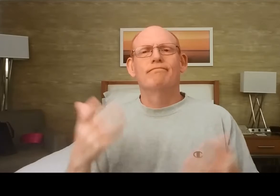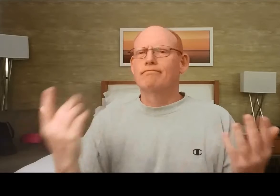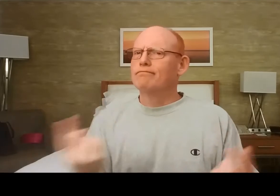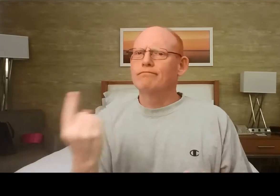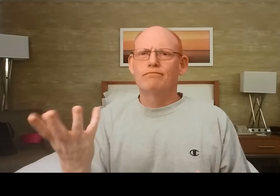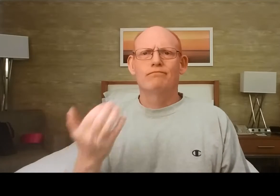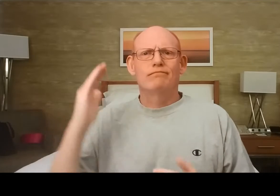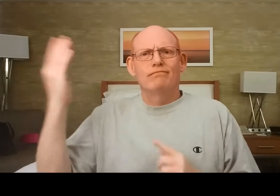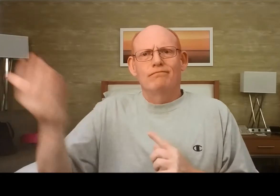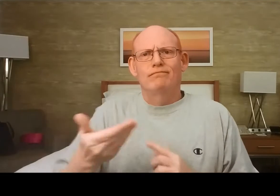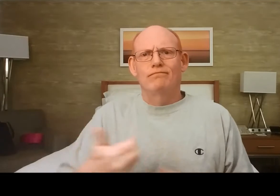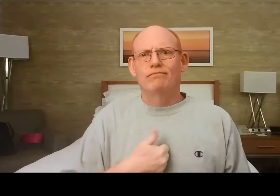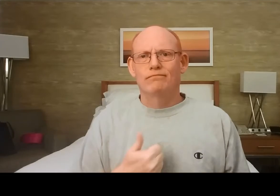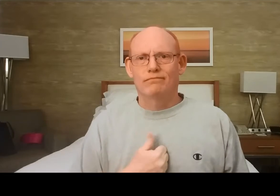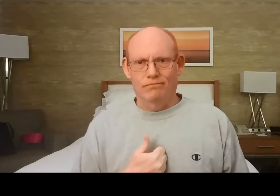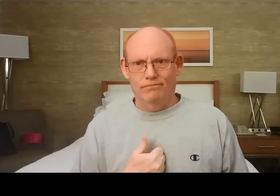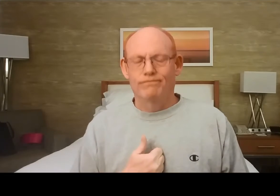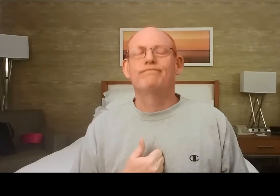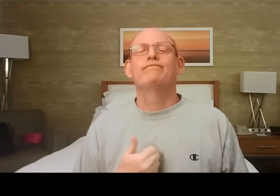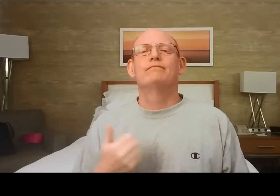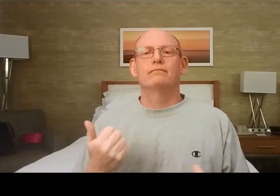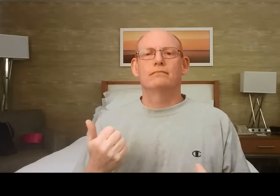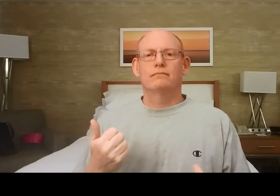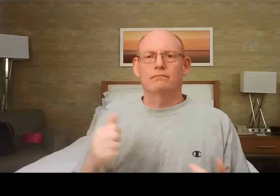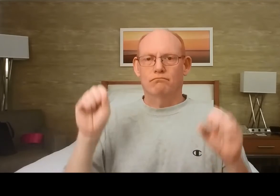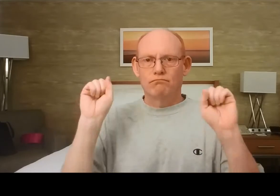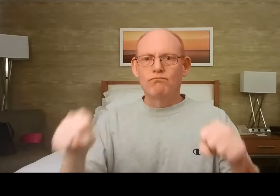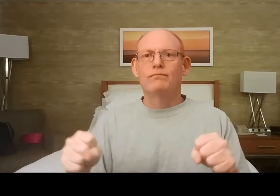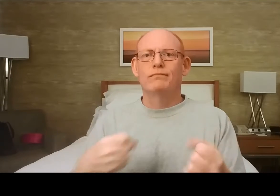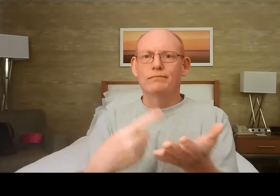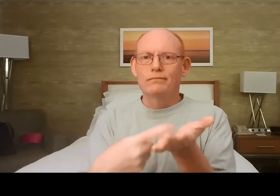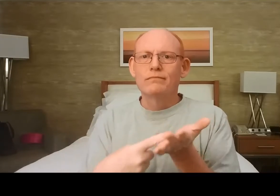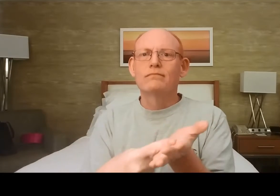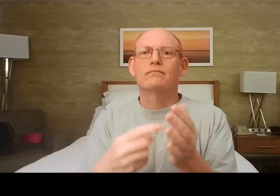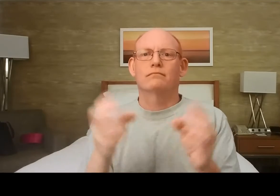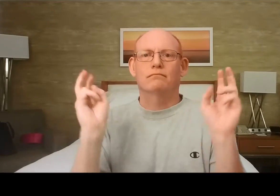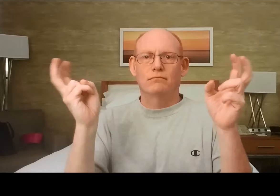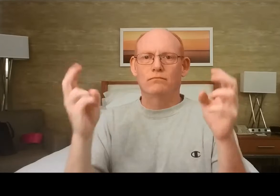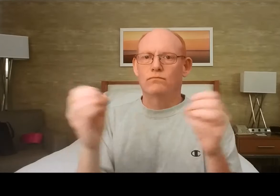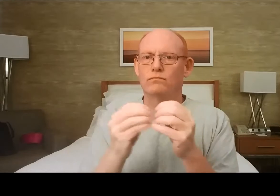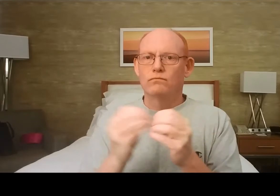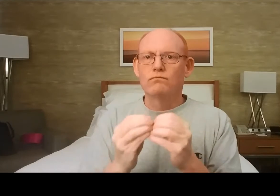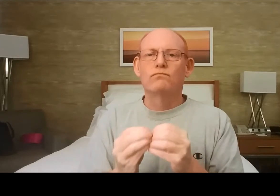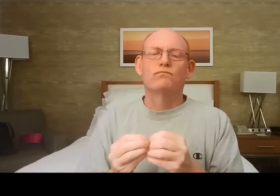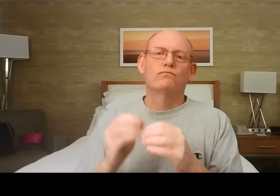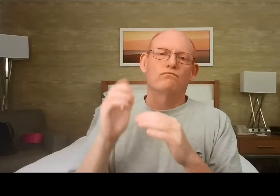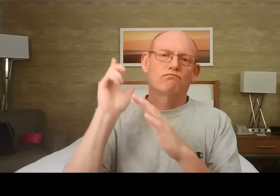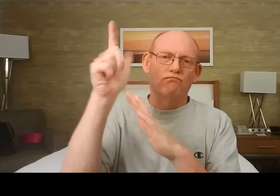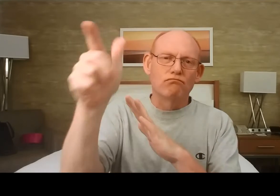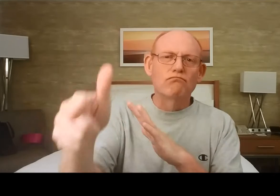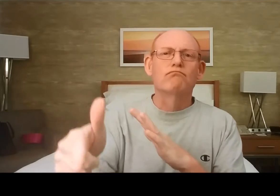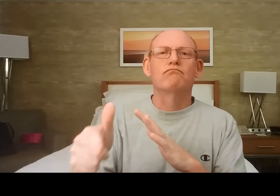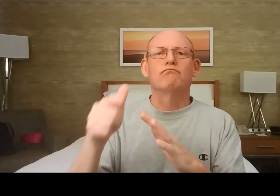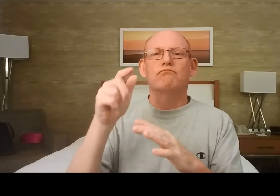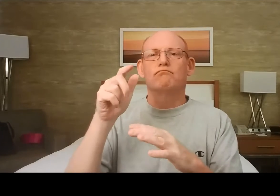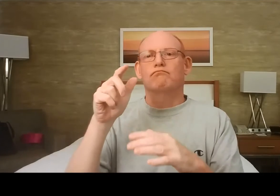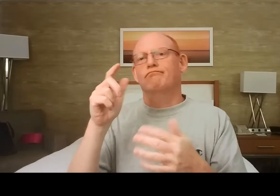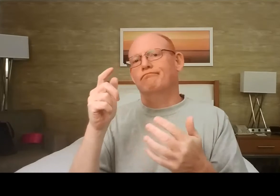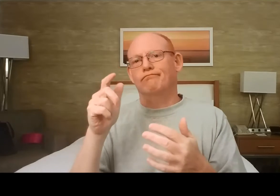So I just wanted to introduce myself. We can talk more about issues later on. If you want, I could